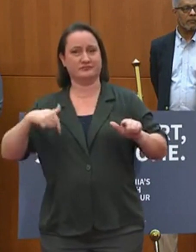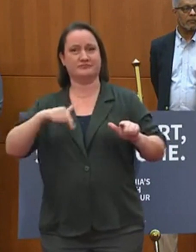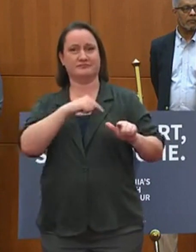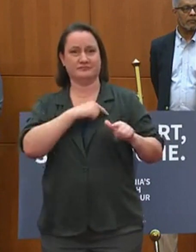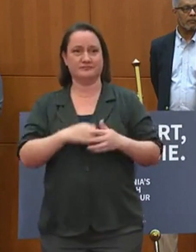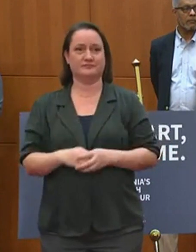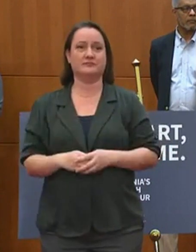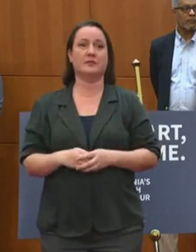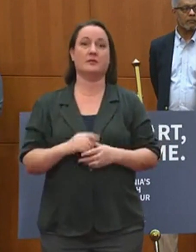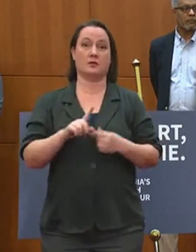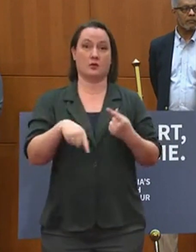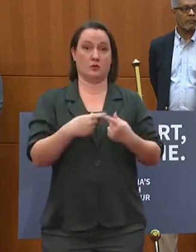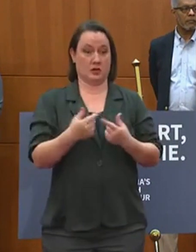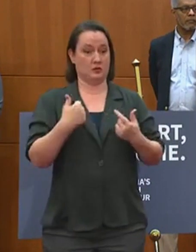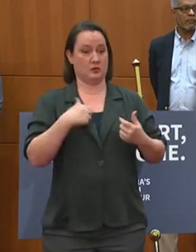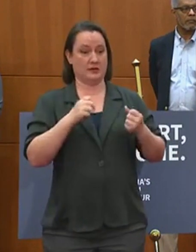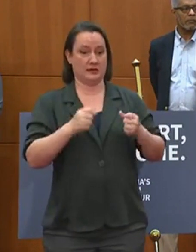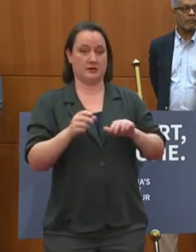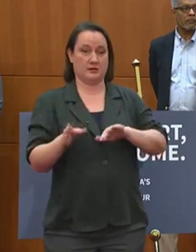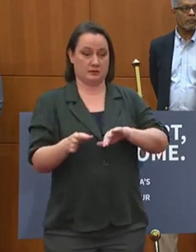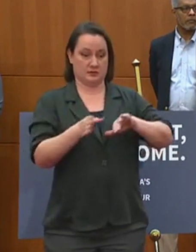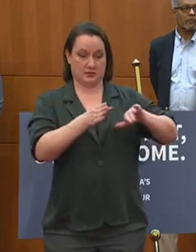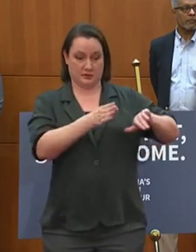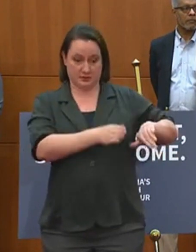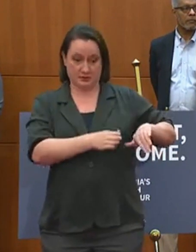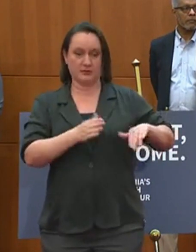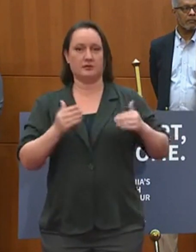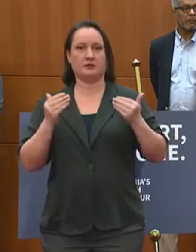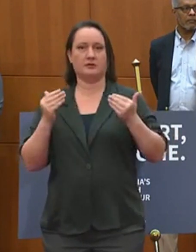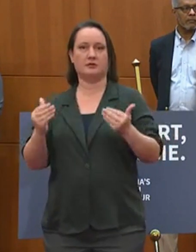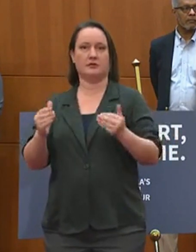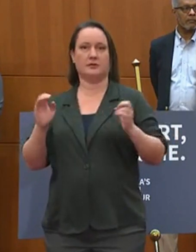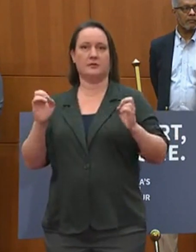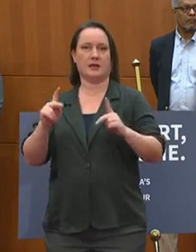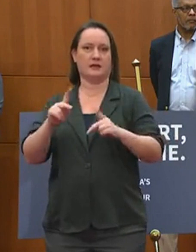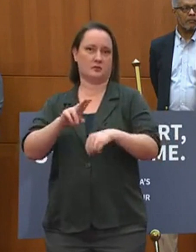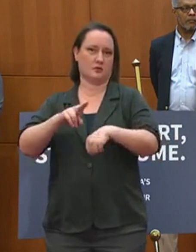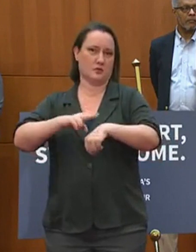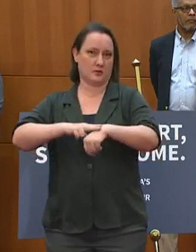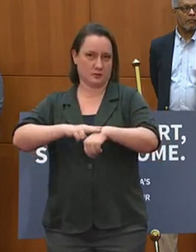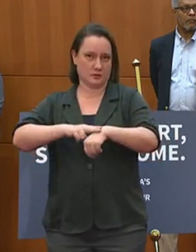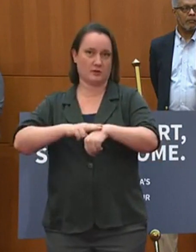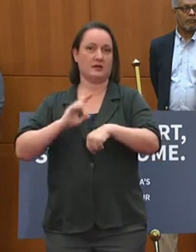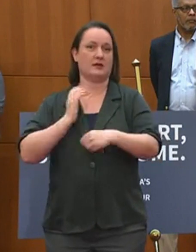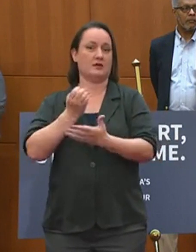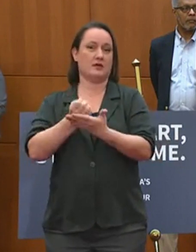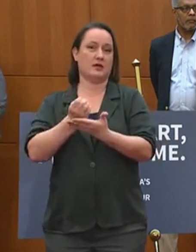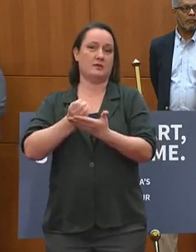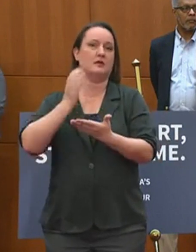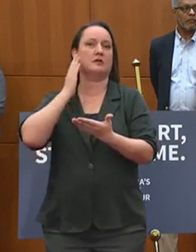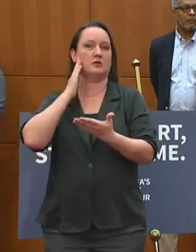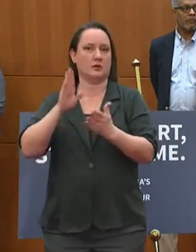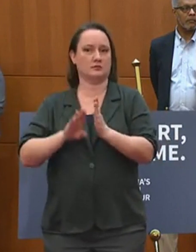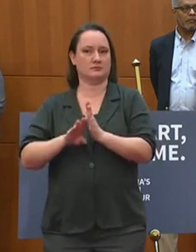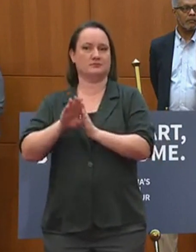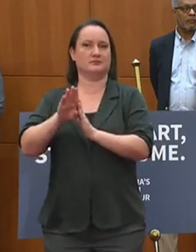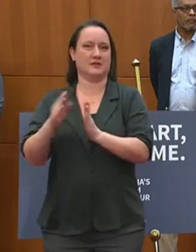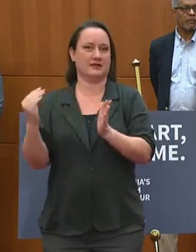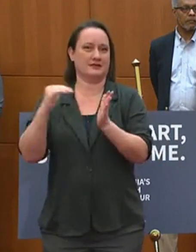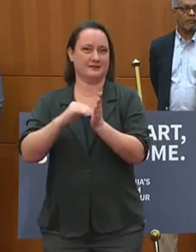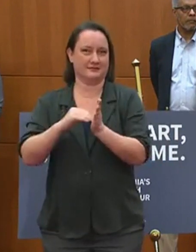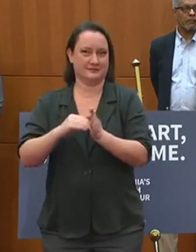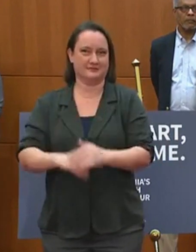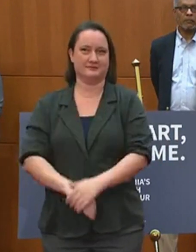health crisis behind us, the sooner our lives will return to normal, and the sooner our economy will rebound.